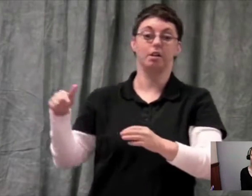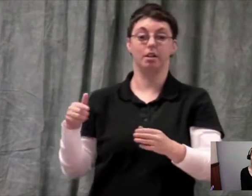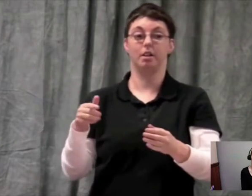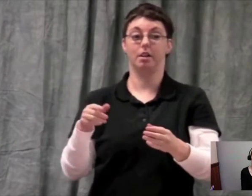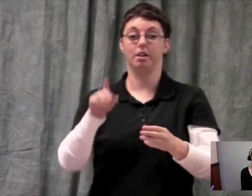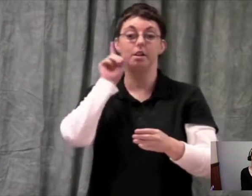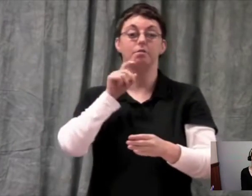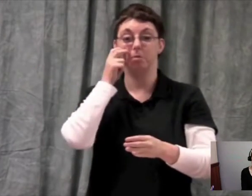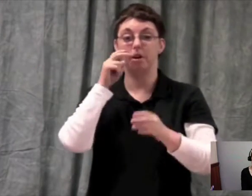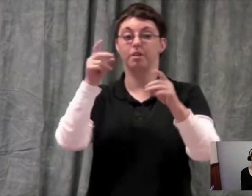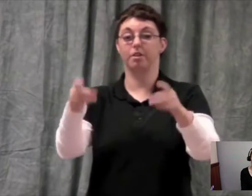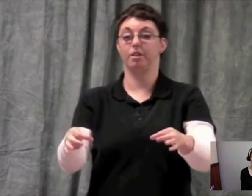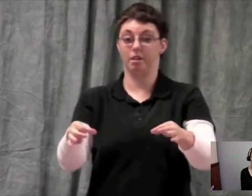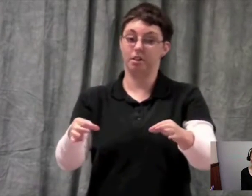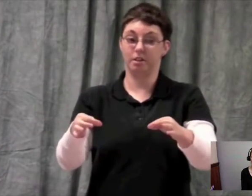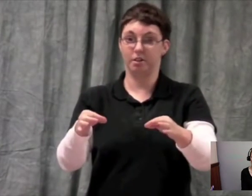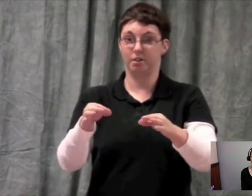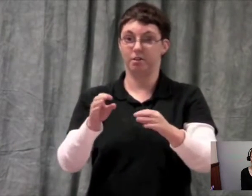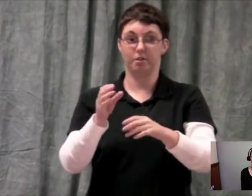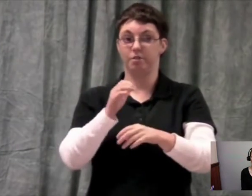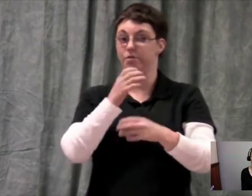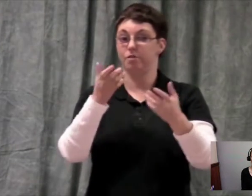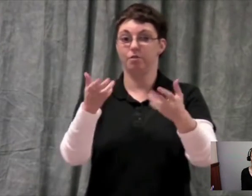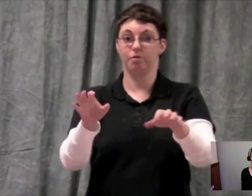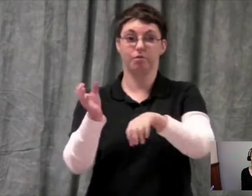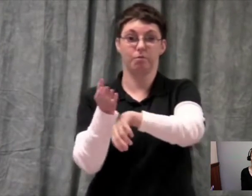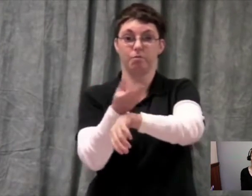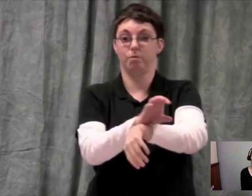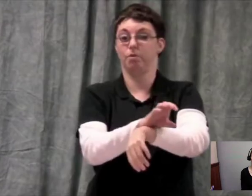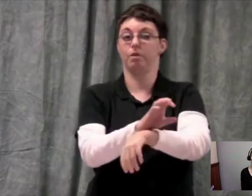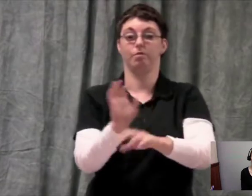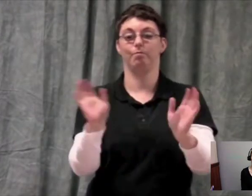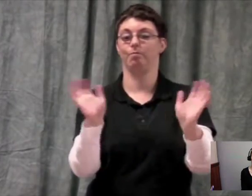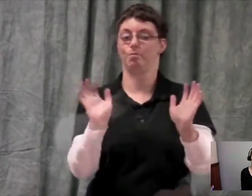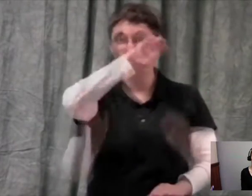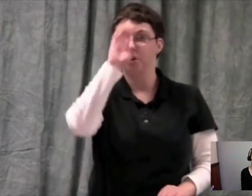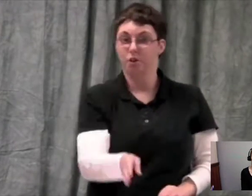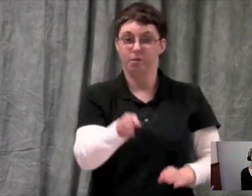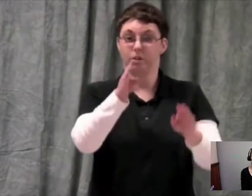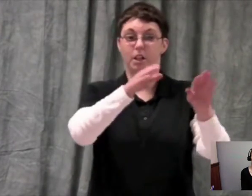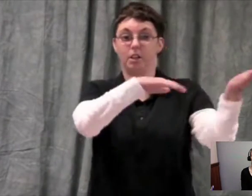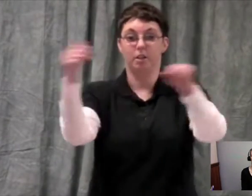later. It is the deafblind person's decision. You do not want to force them. The next